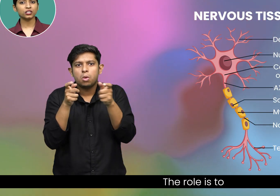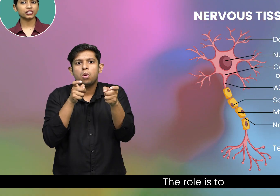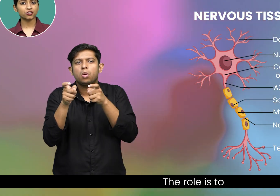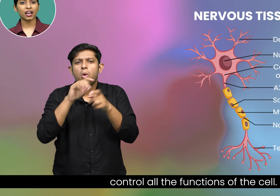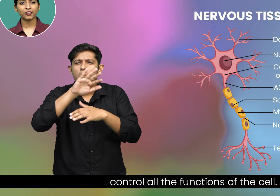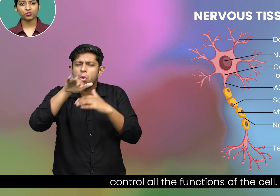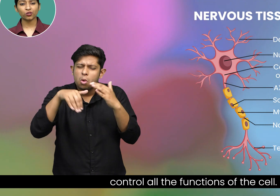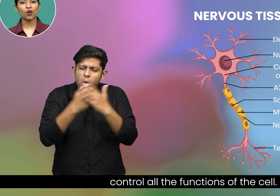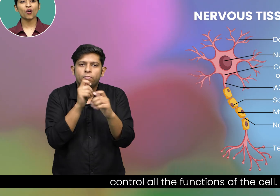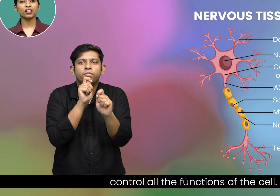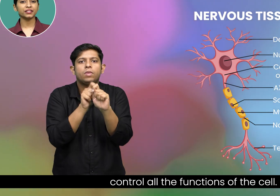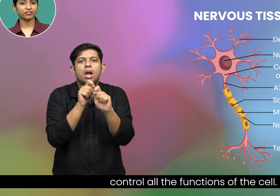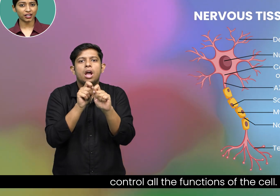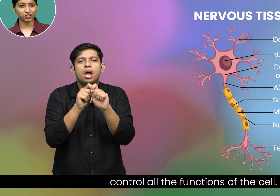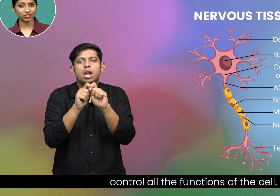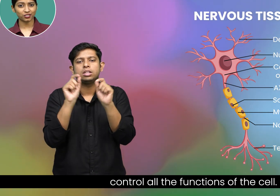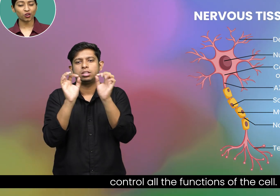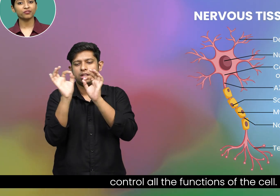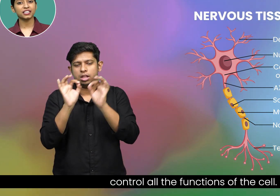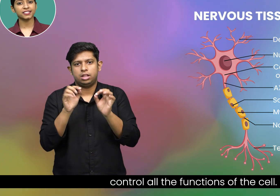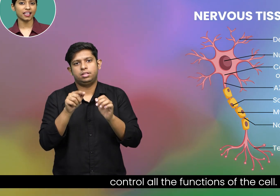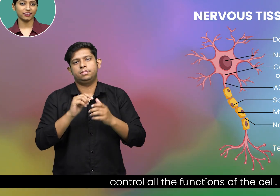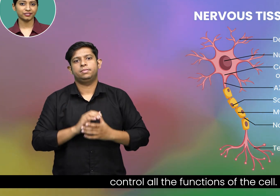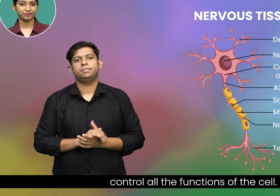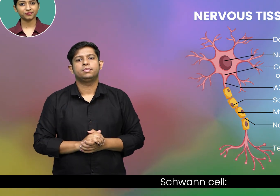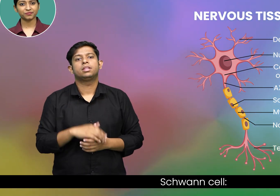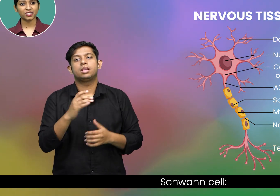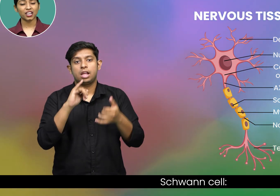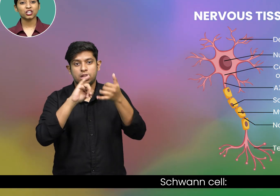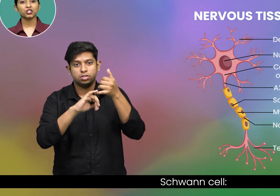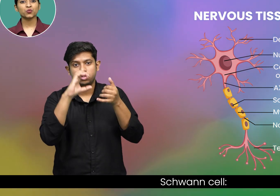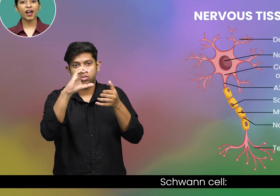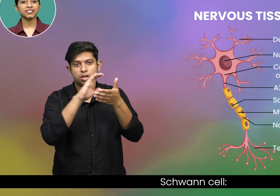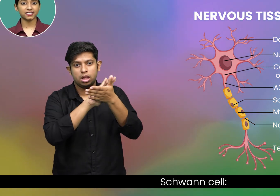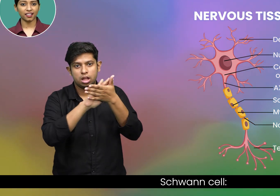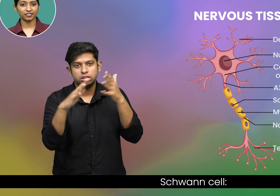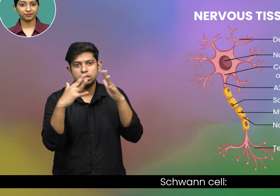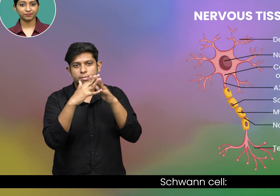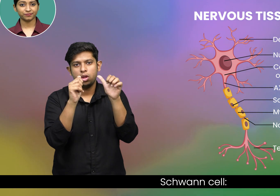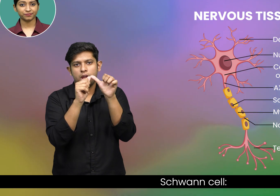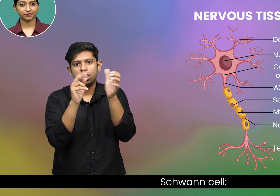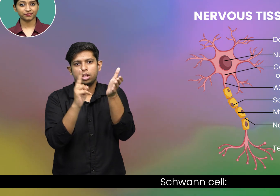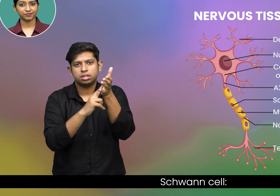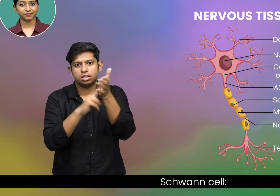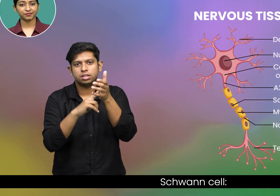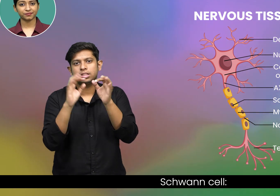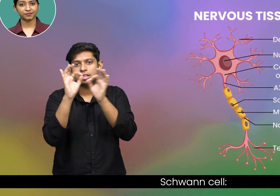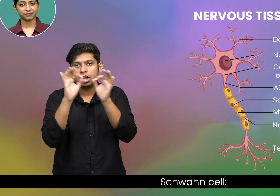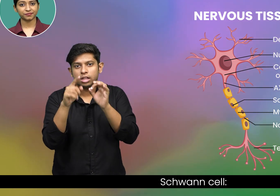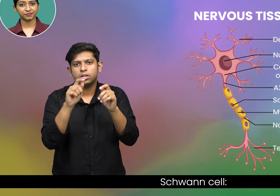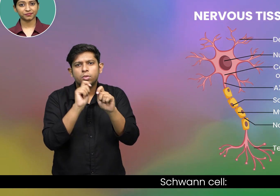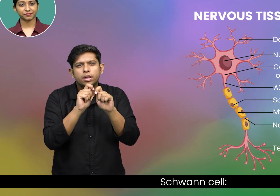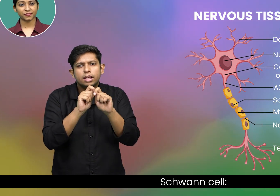The role is to control all the functions of the cell. Schwann cell.